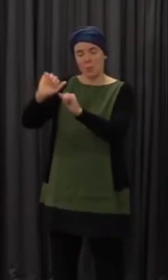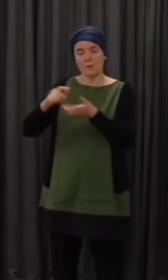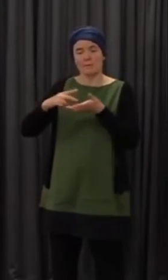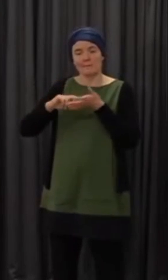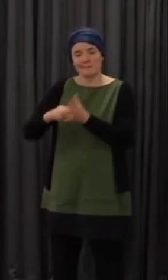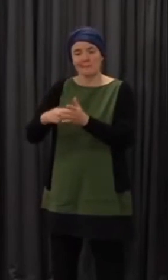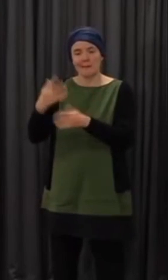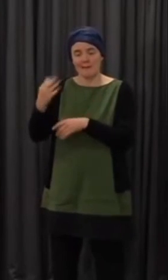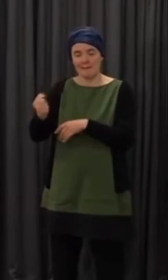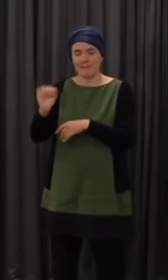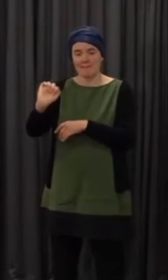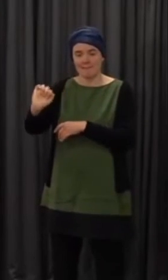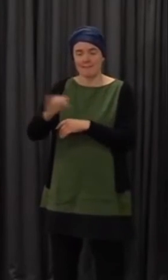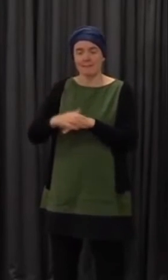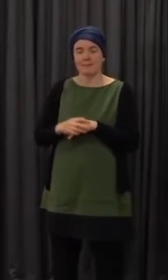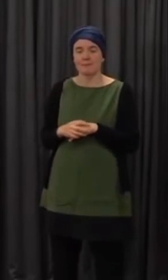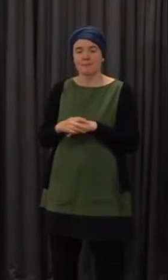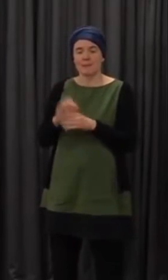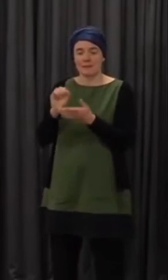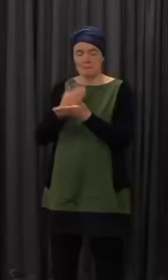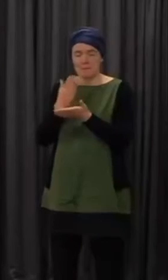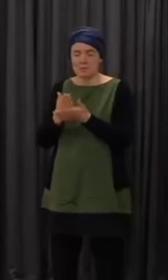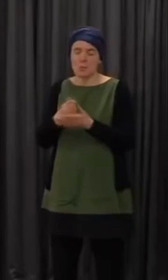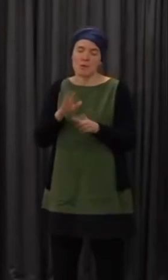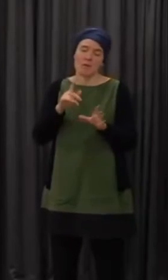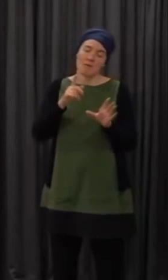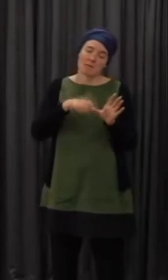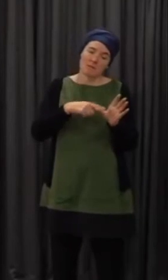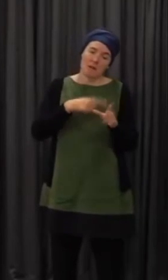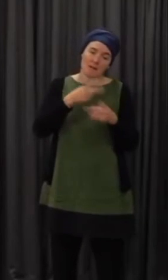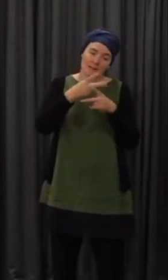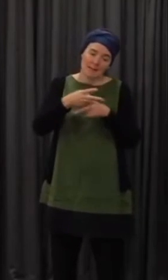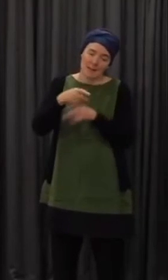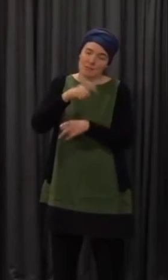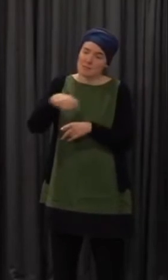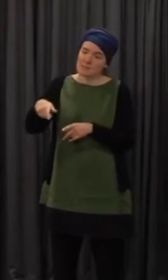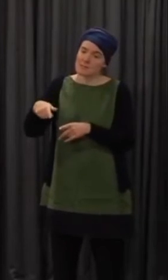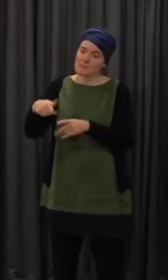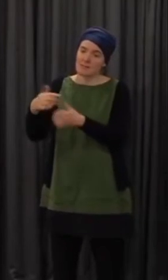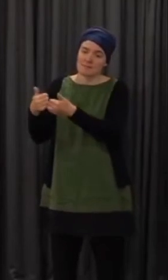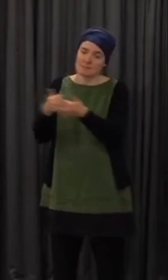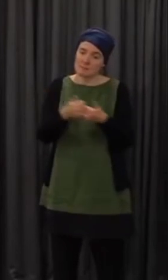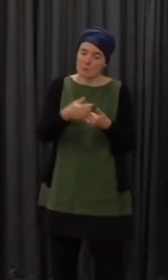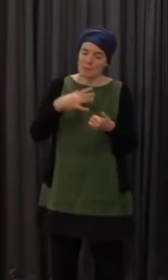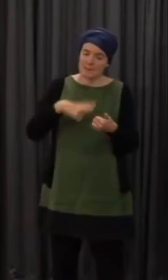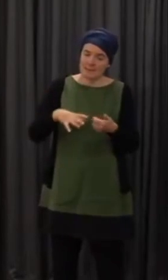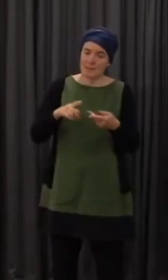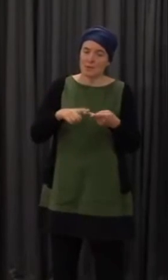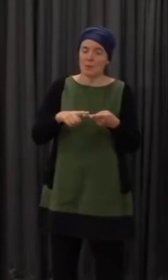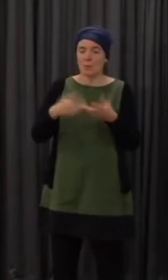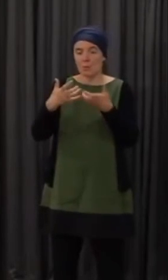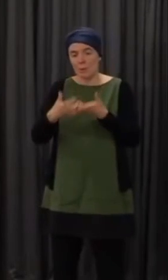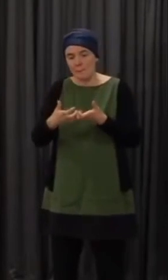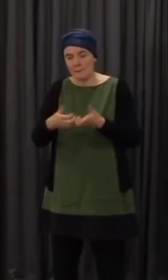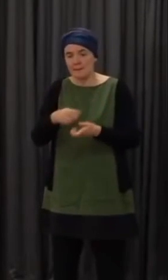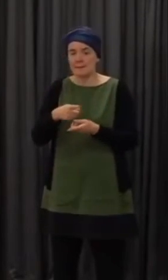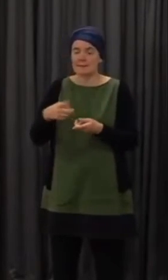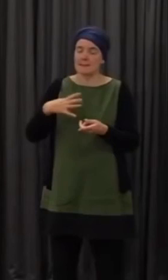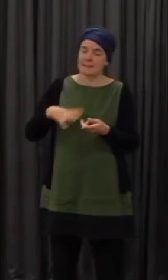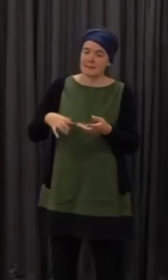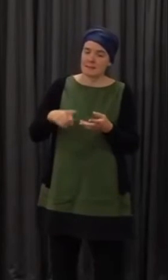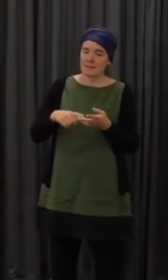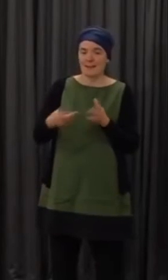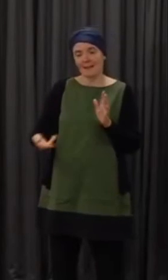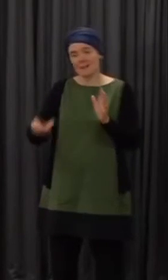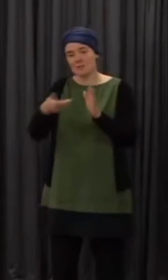arrangements in which they make sure that young carers have the help they need, the equipment they sometimes need, the